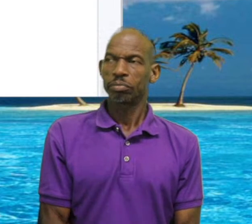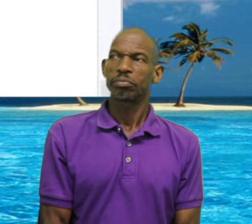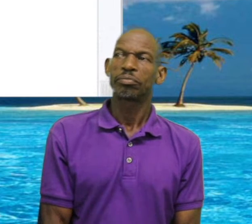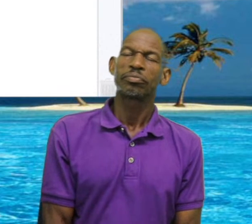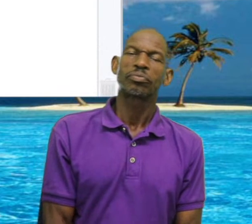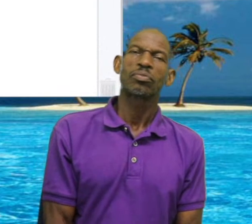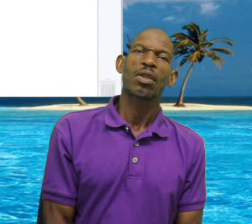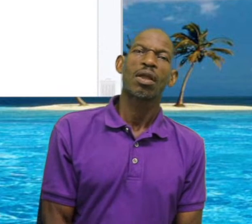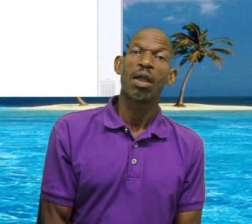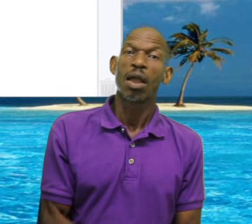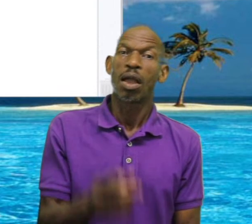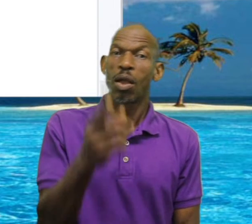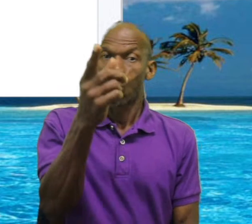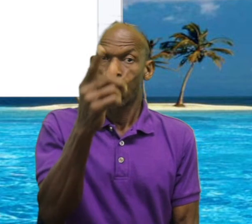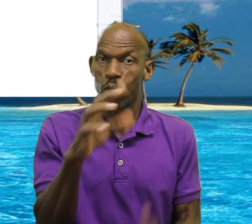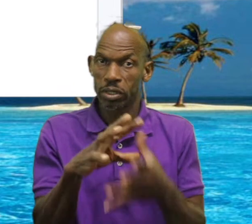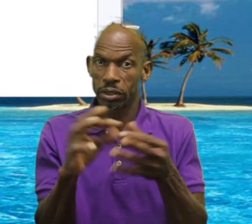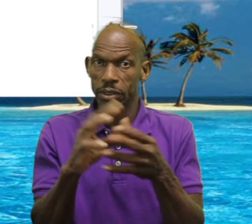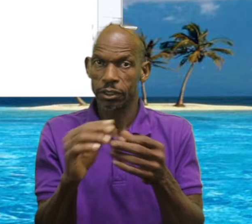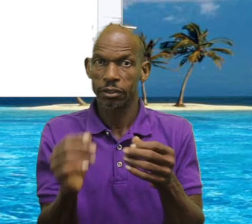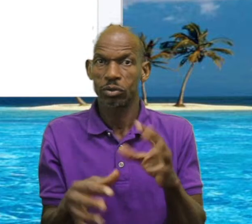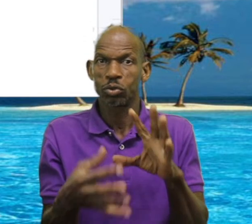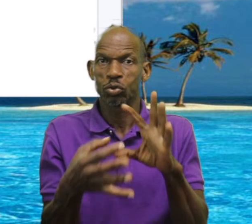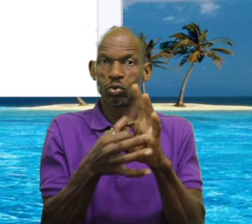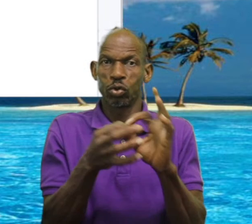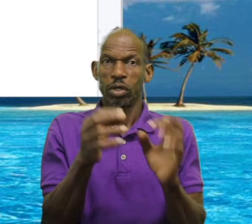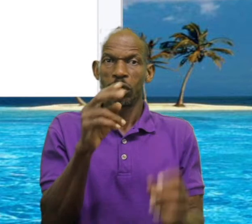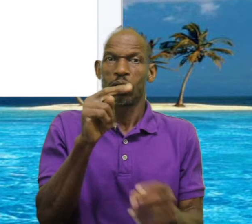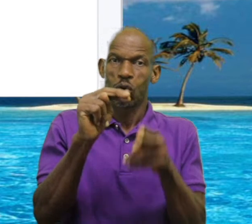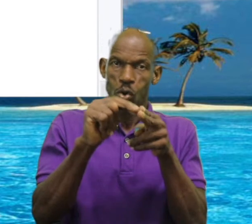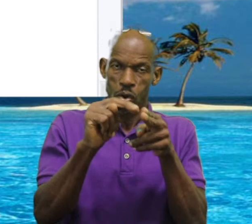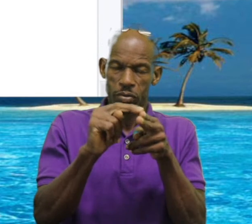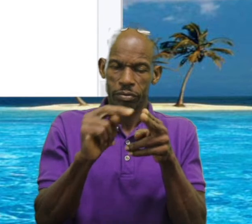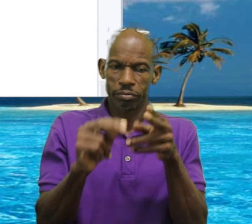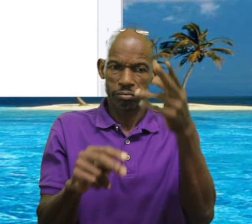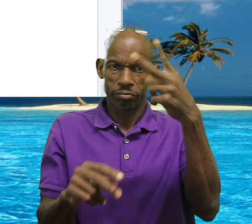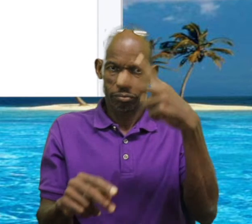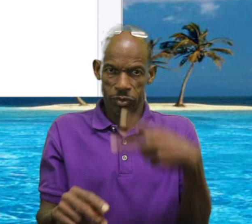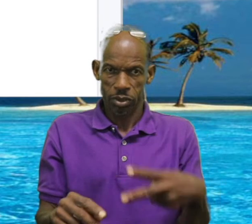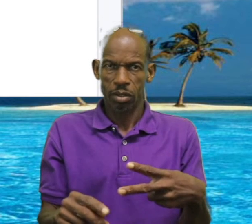challenge. Verbs. So you must have 2 verbs in the sentence.